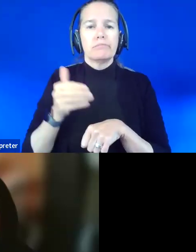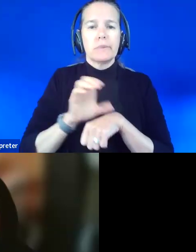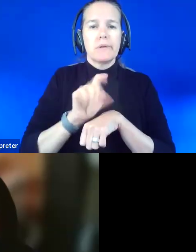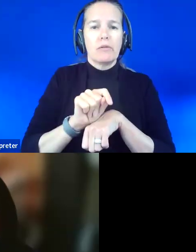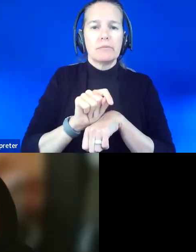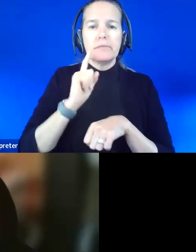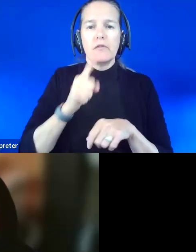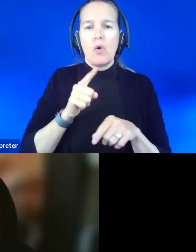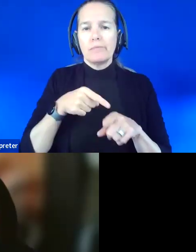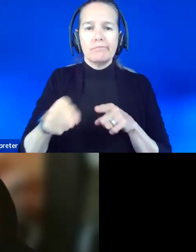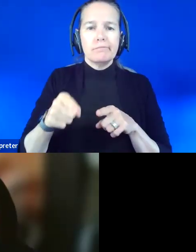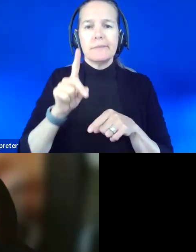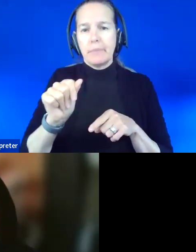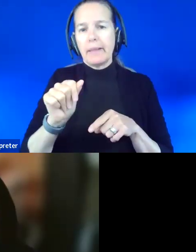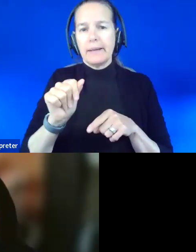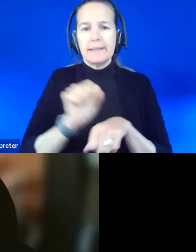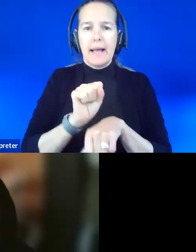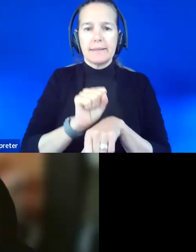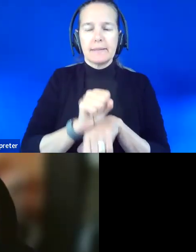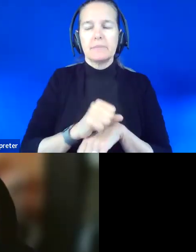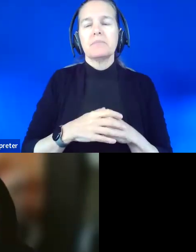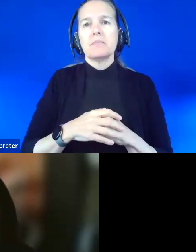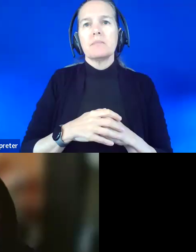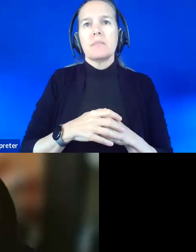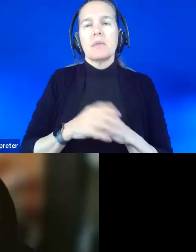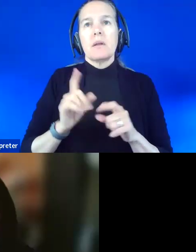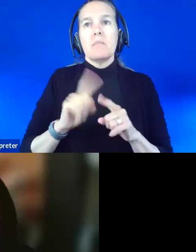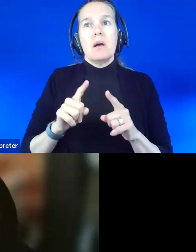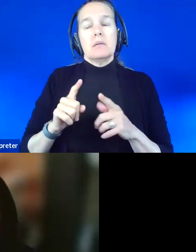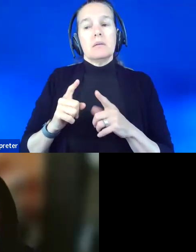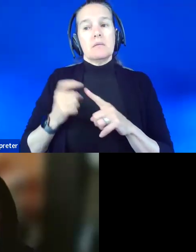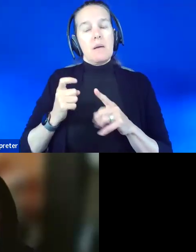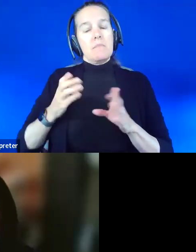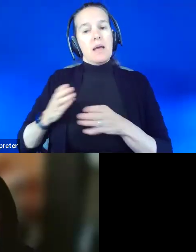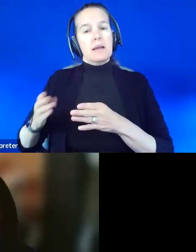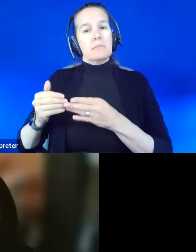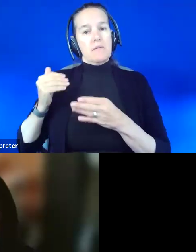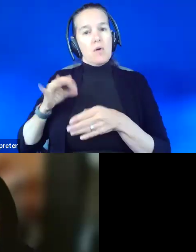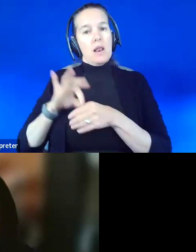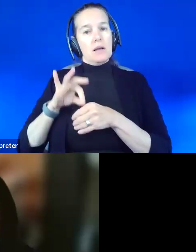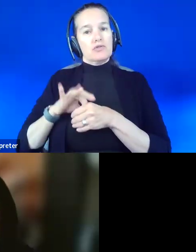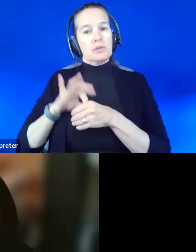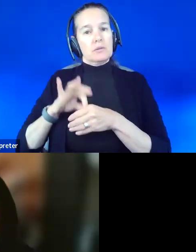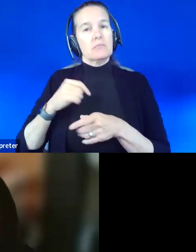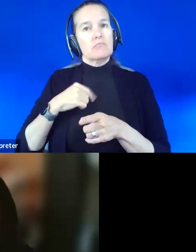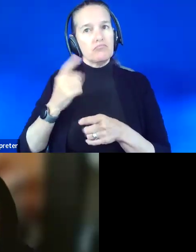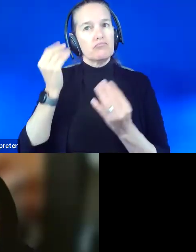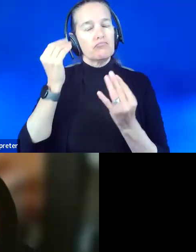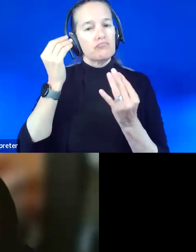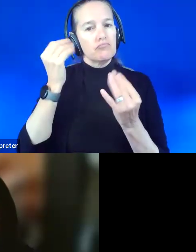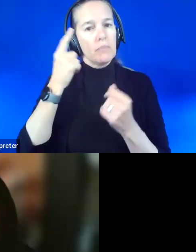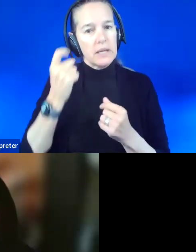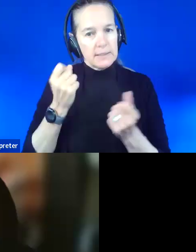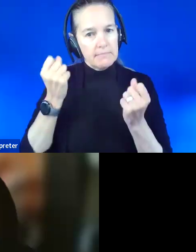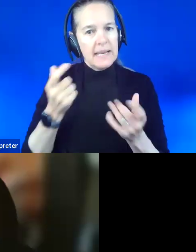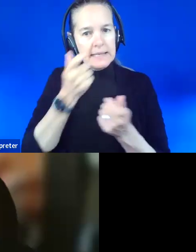accessibility related tasks. But based on some of the planning, even before the election, I broadened that because there's a lot of different interesting things